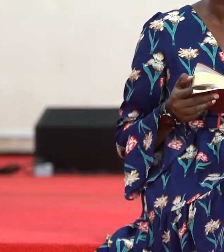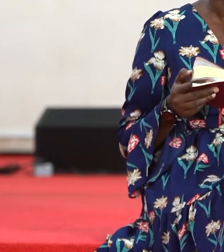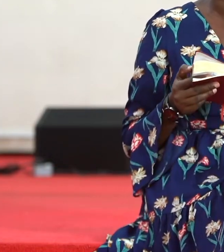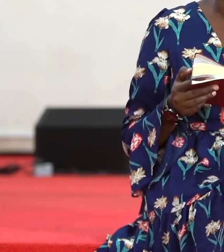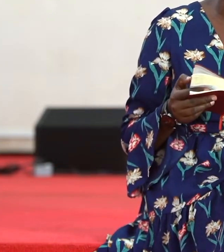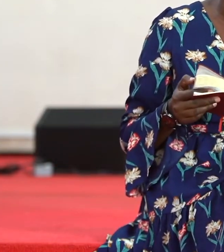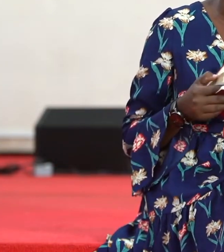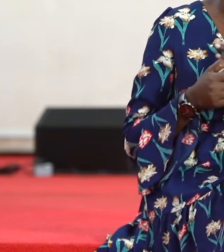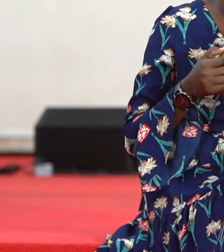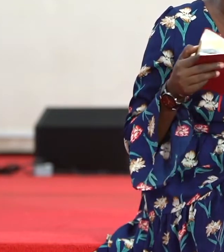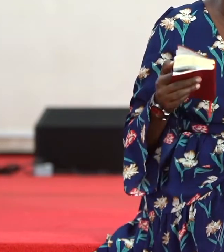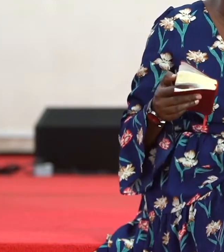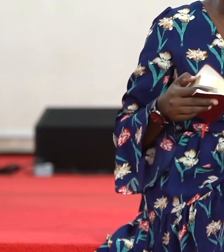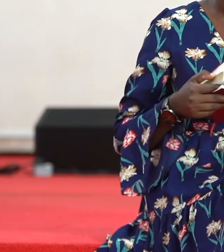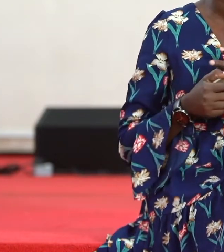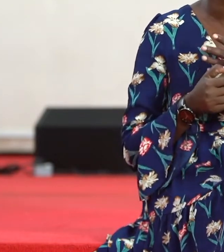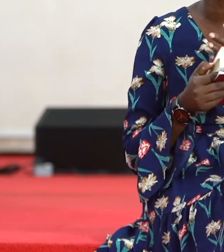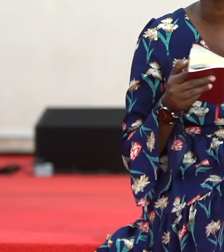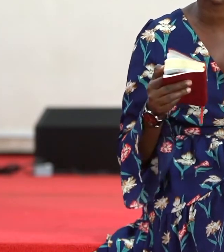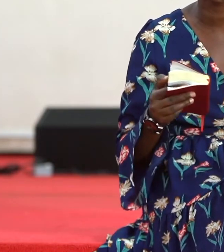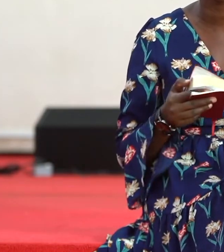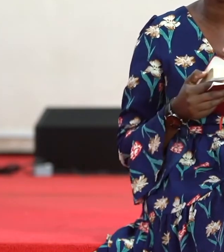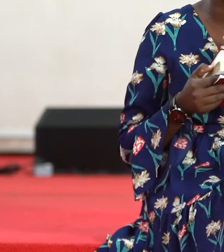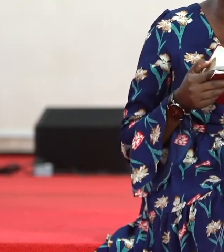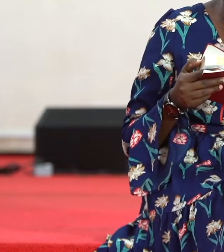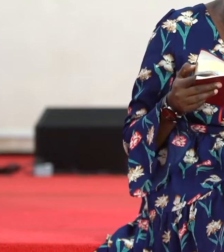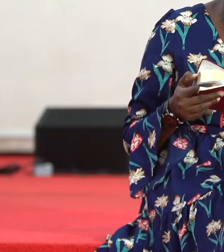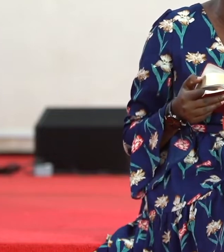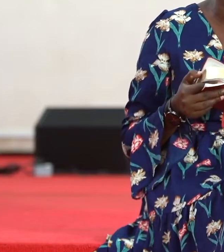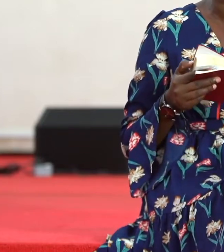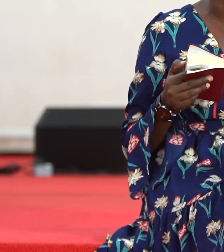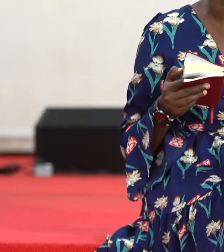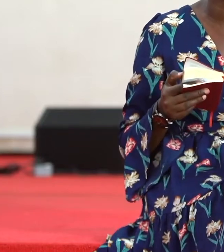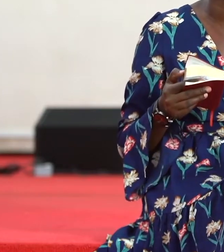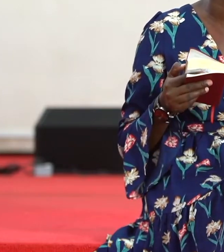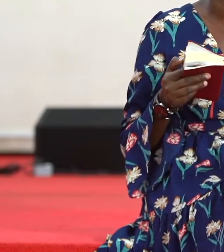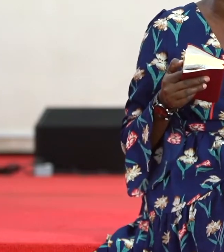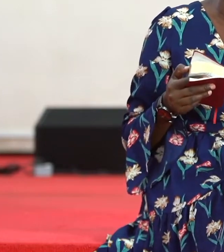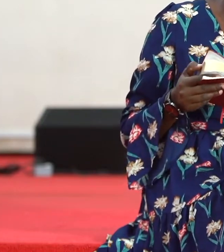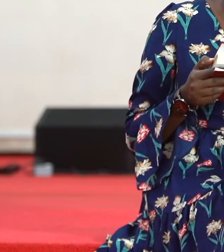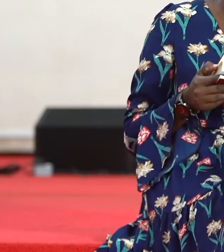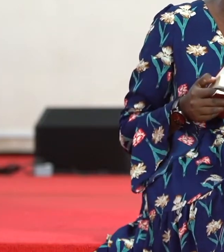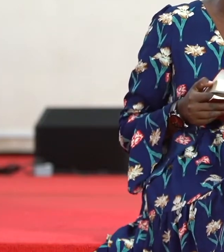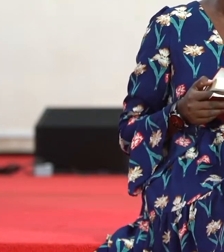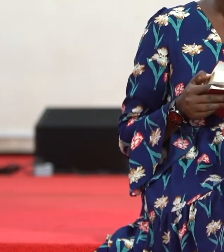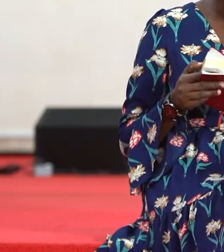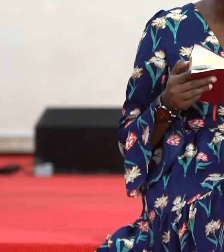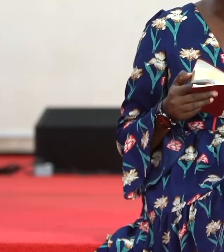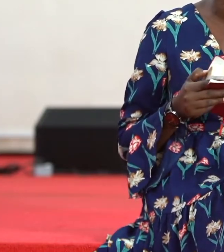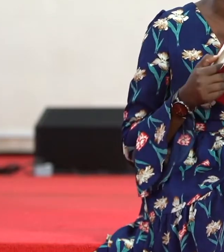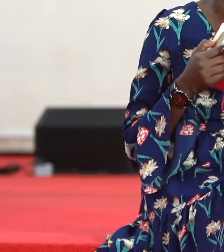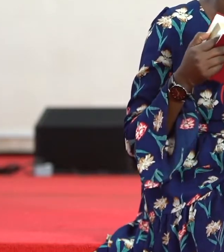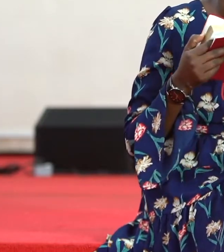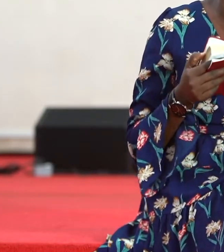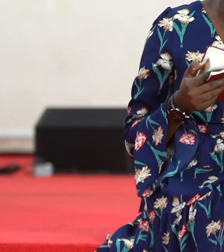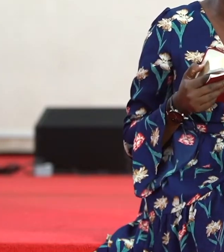comforter. The Holy Spirit is our teacher. He teaches us everything concerning the things of God. And so